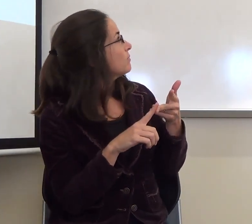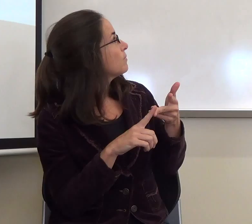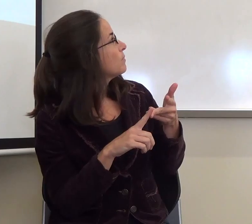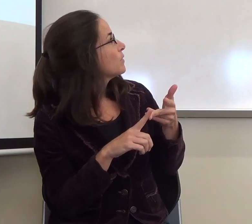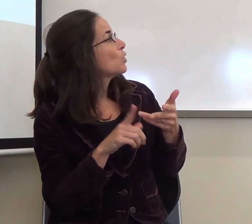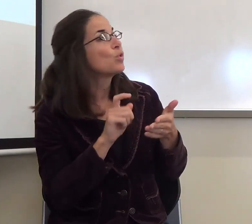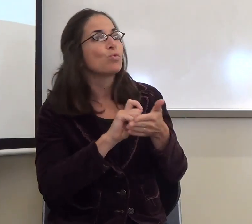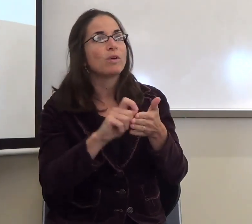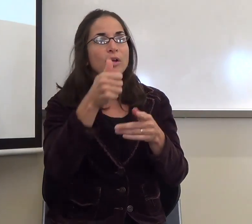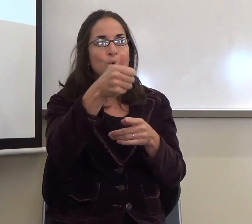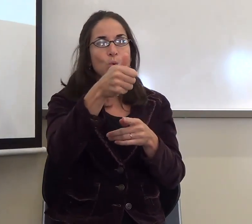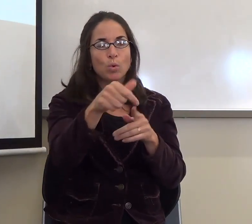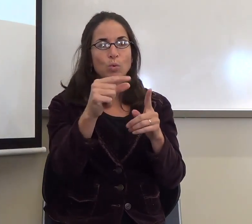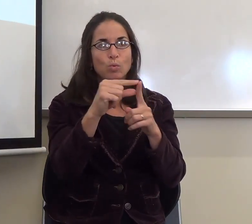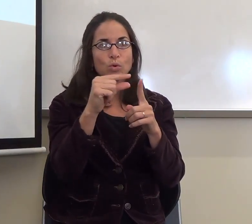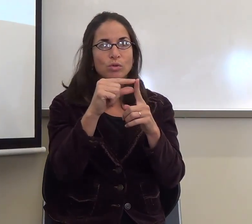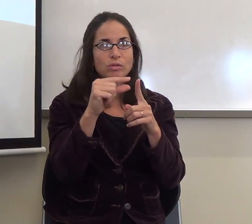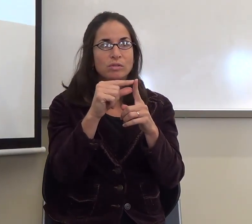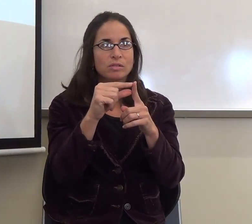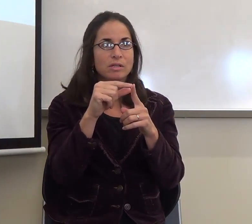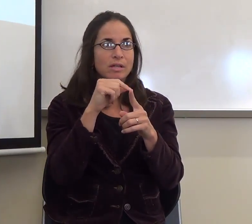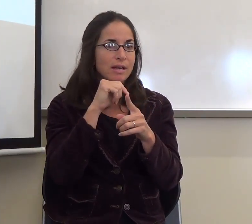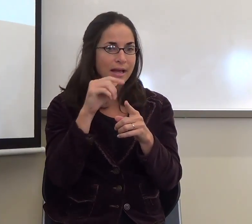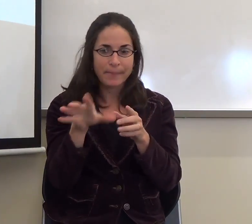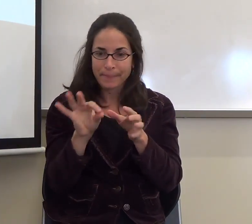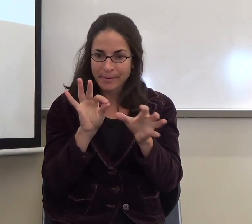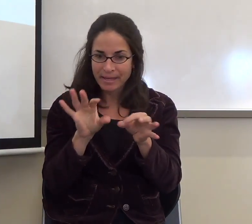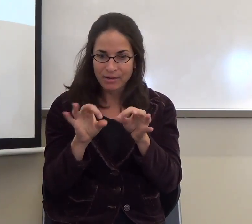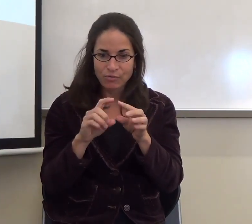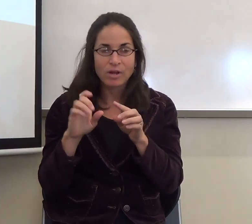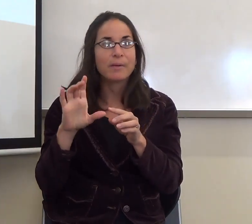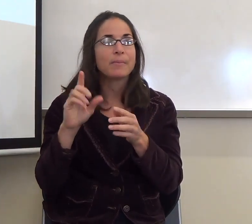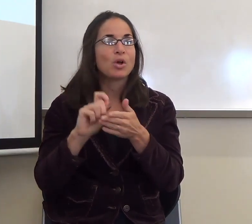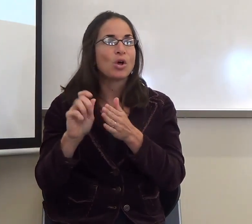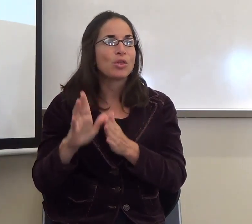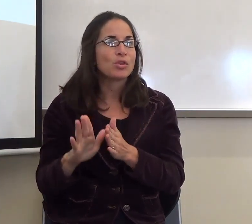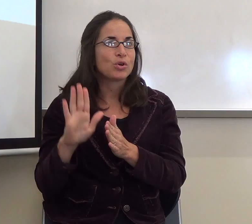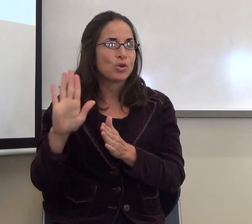no longer choosing from Lorraine Fleming's sentences. You're going to